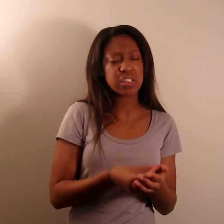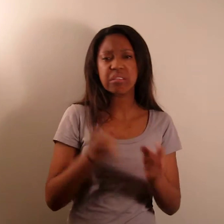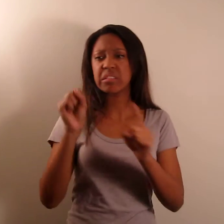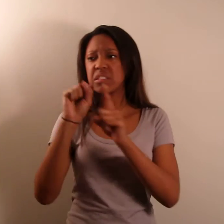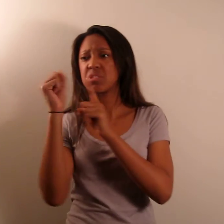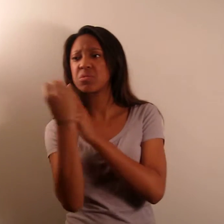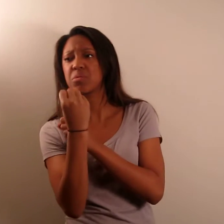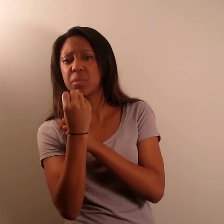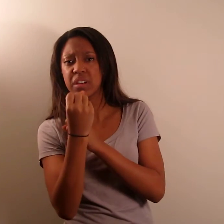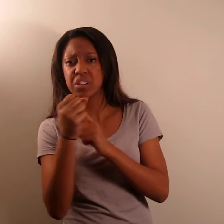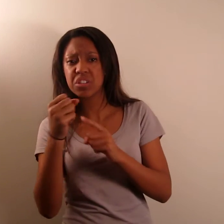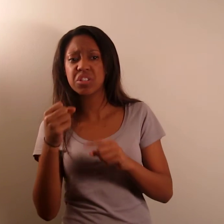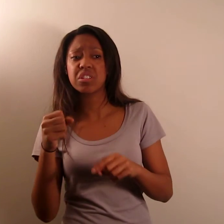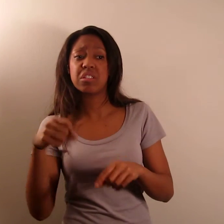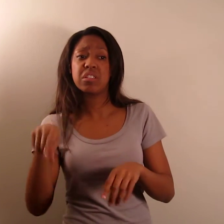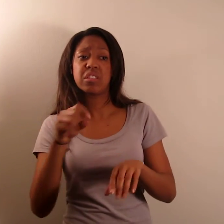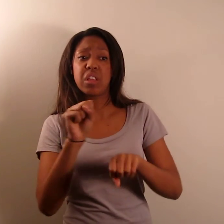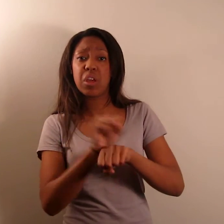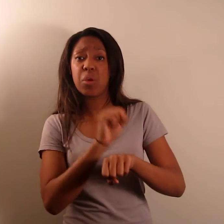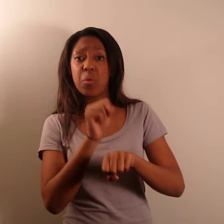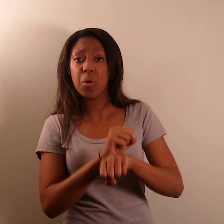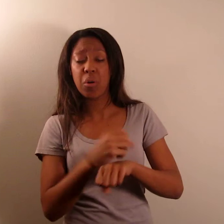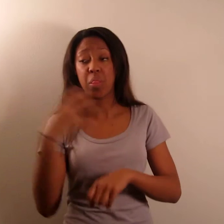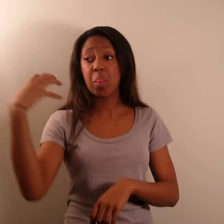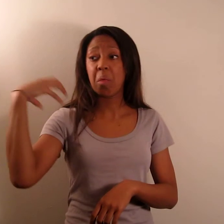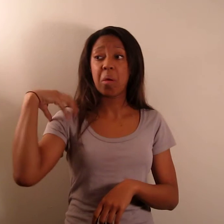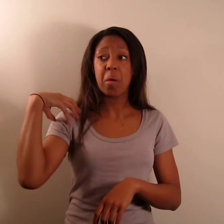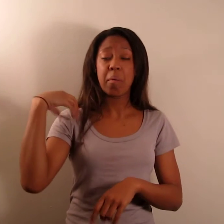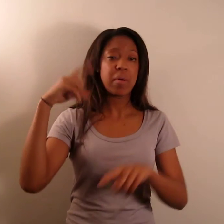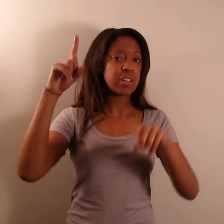their bosses no longer be allowed to get away with what they've been getting away with.